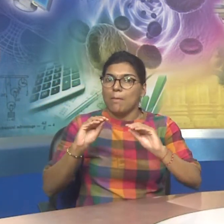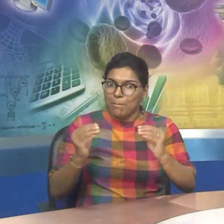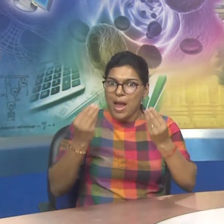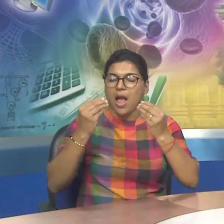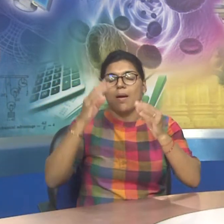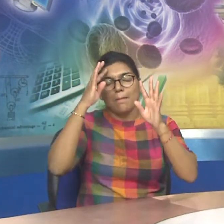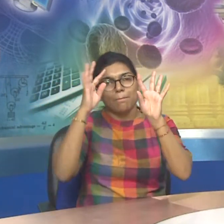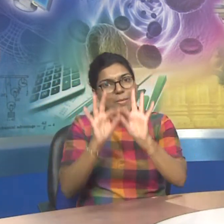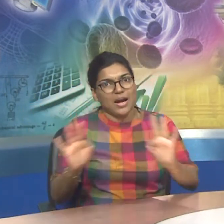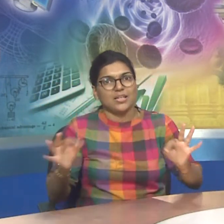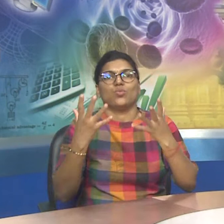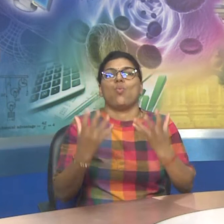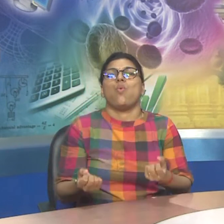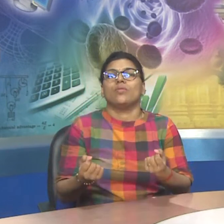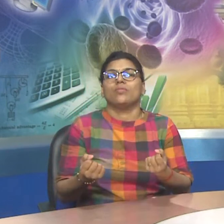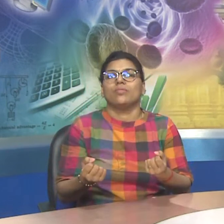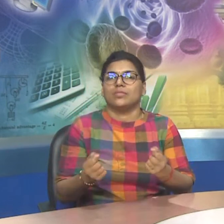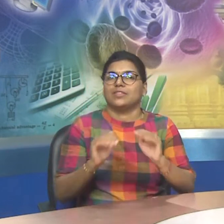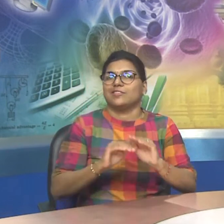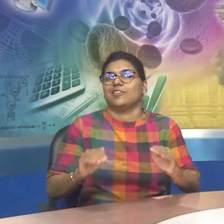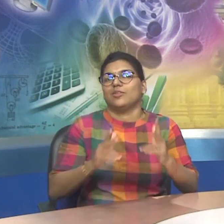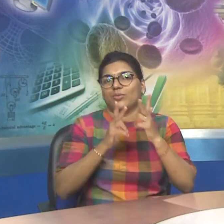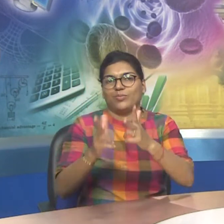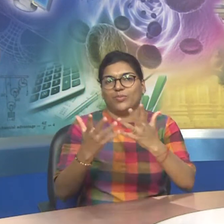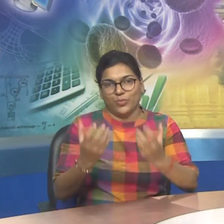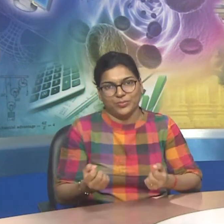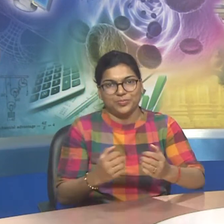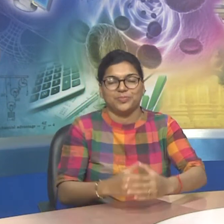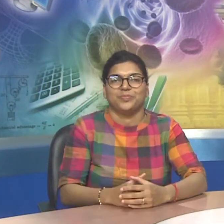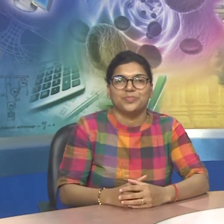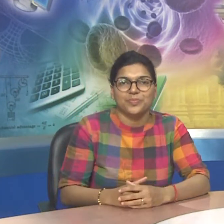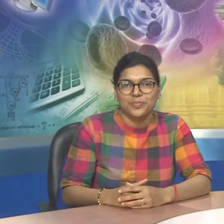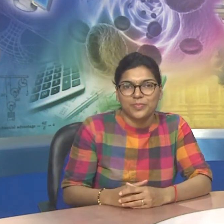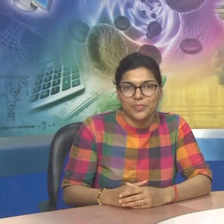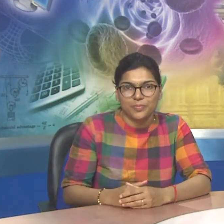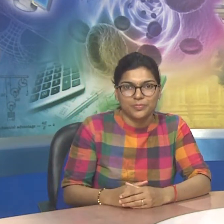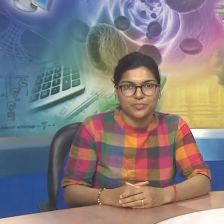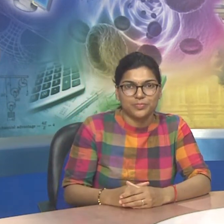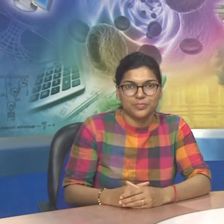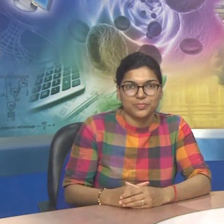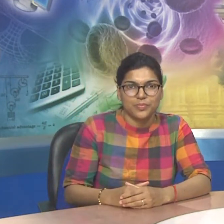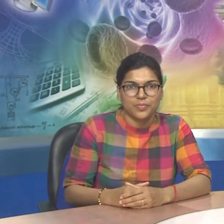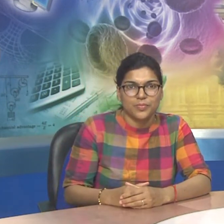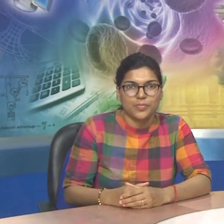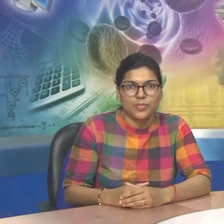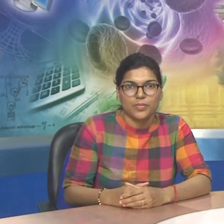And only the grown-ups can bring about a change in the world.